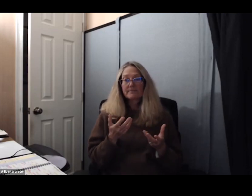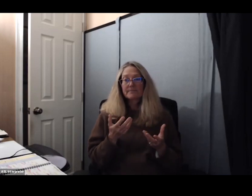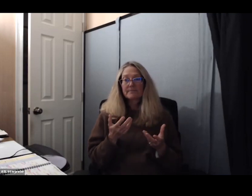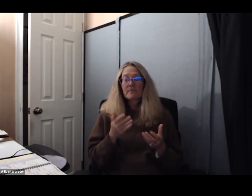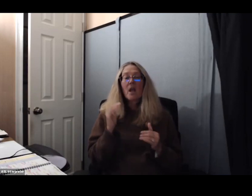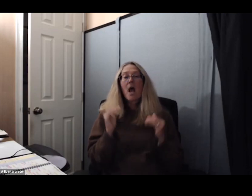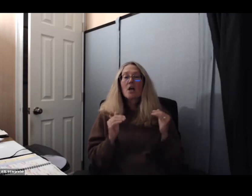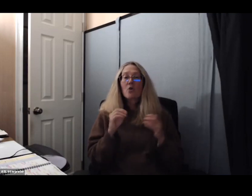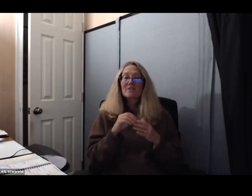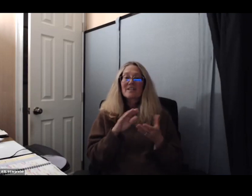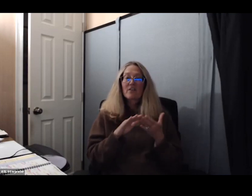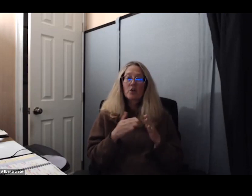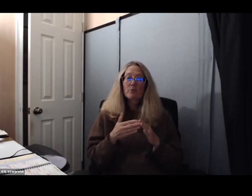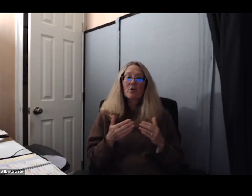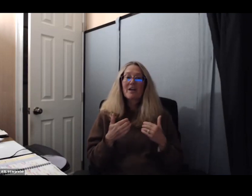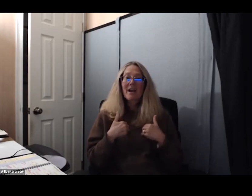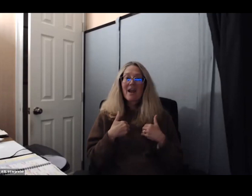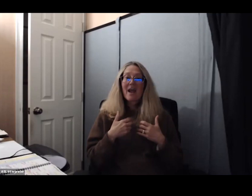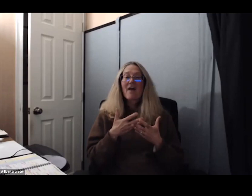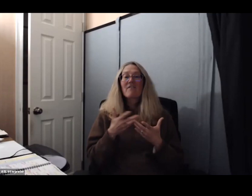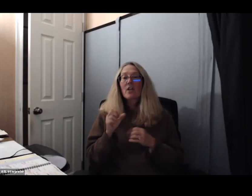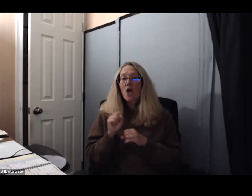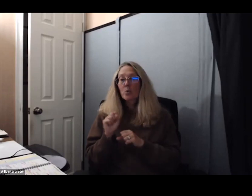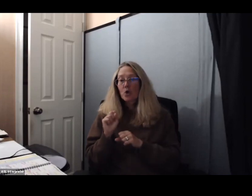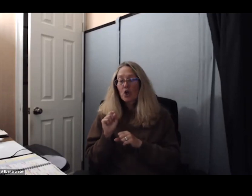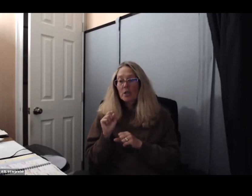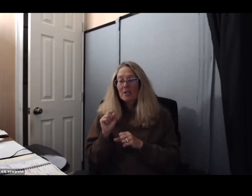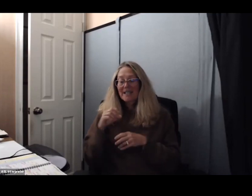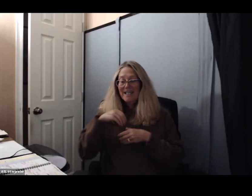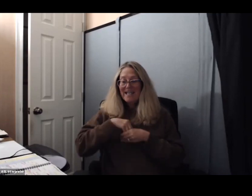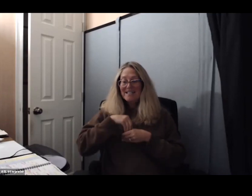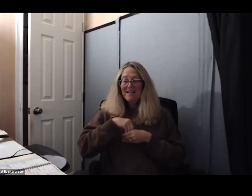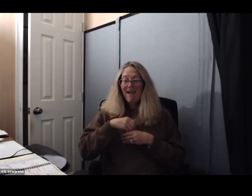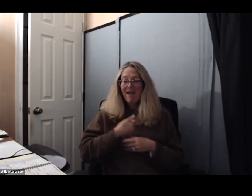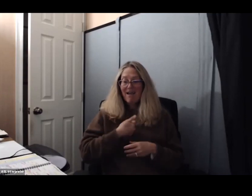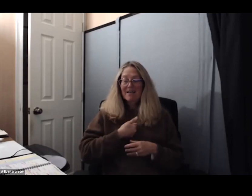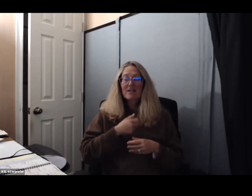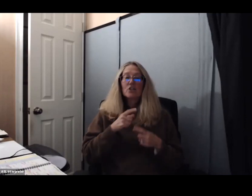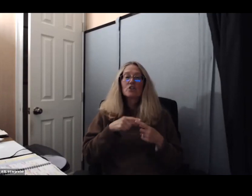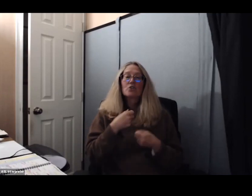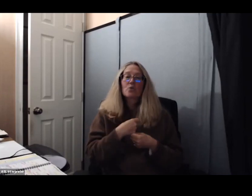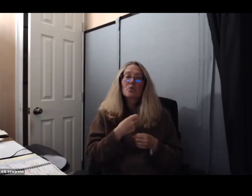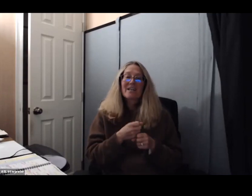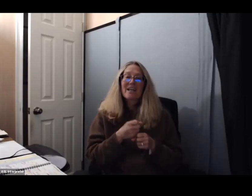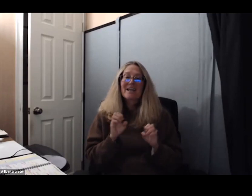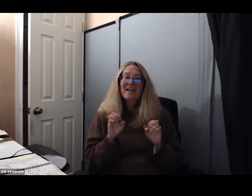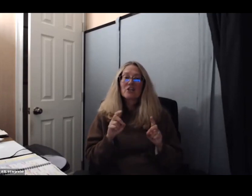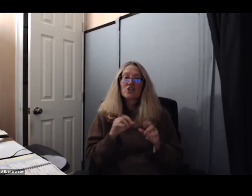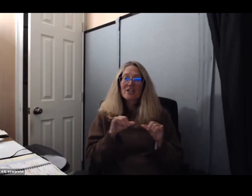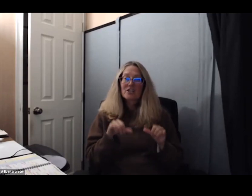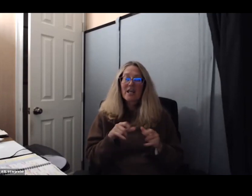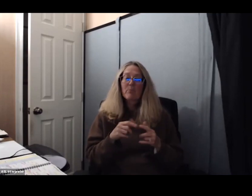the adults in our community have a lot of work to do in themselves in creating an education system that prioritizes equity